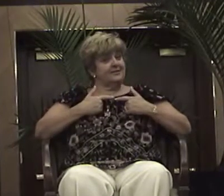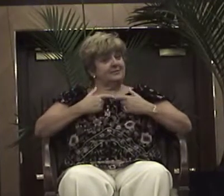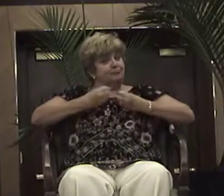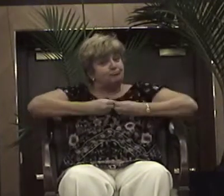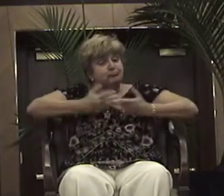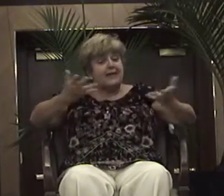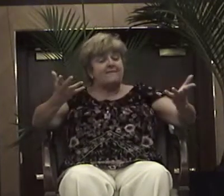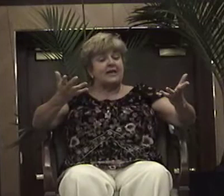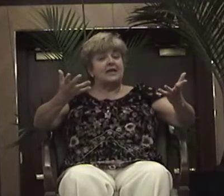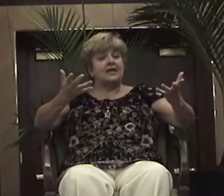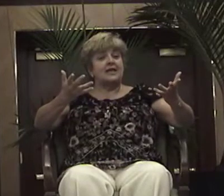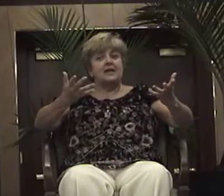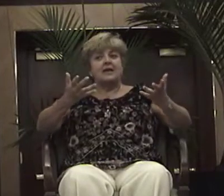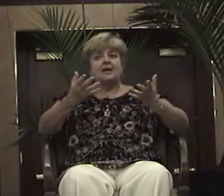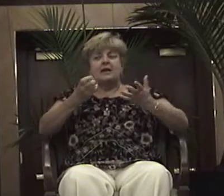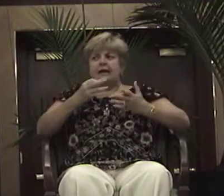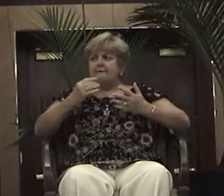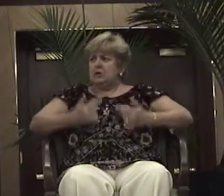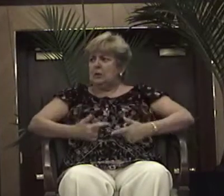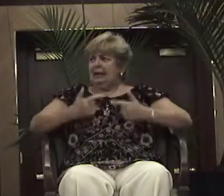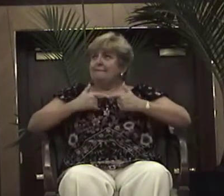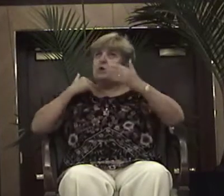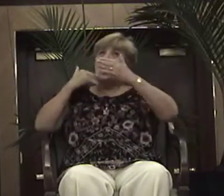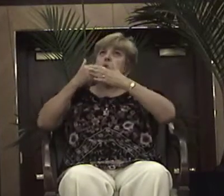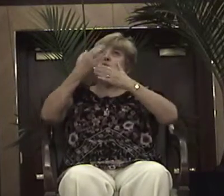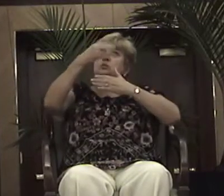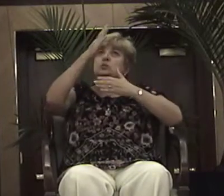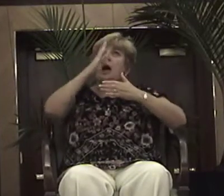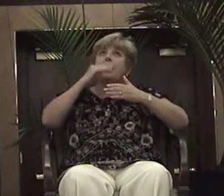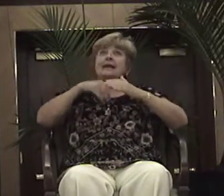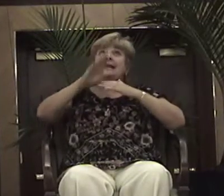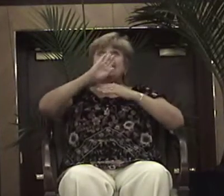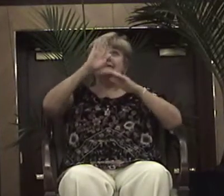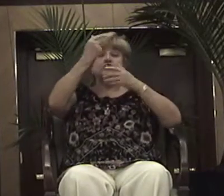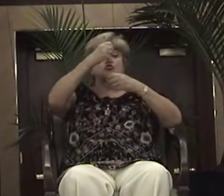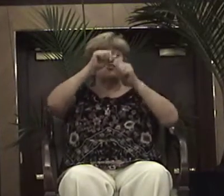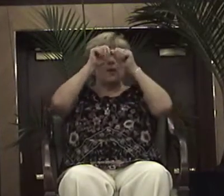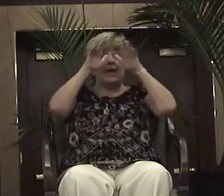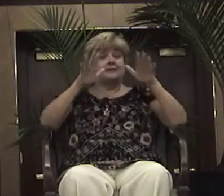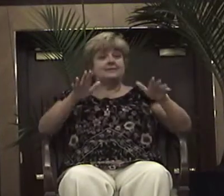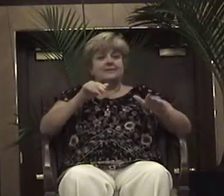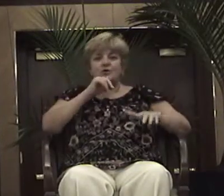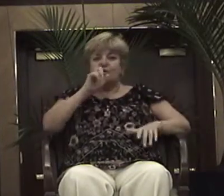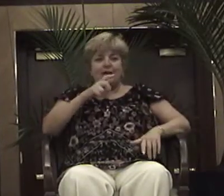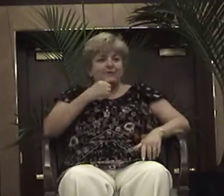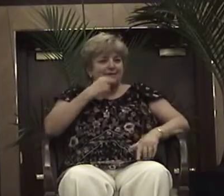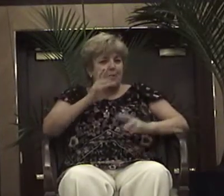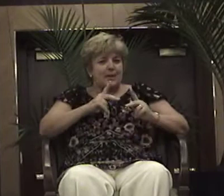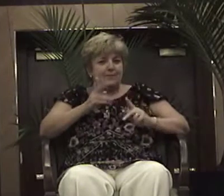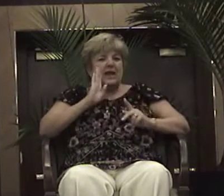how much you can give, if you live close to God in His infinite grace, you don't have to tell Him. It will show in your